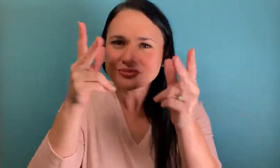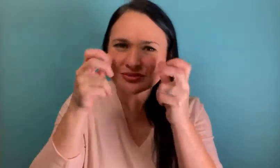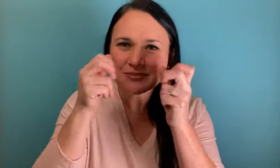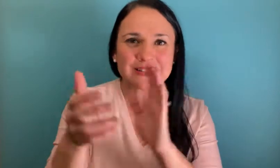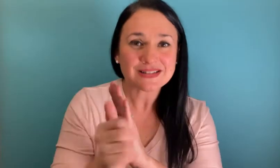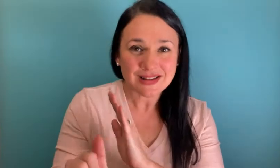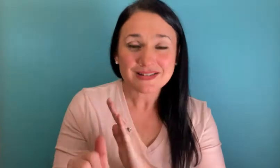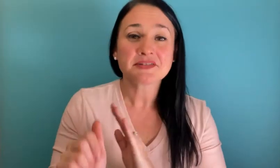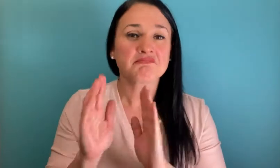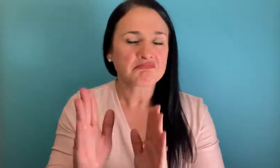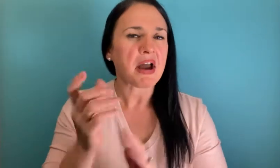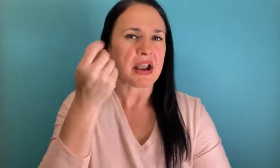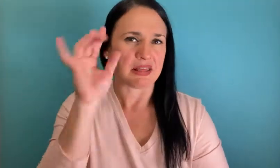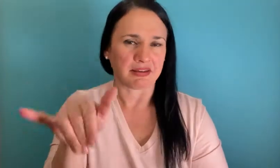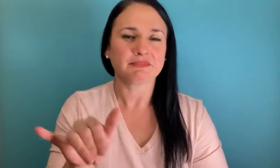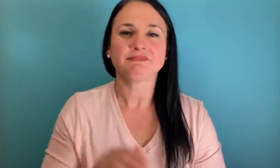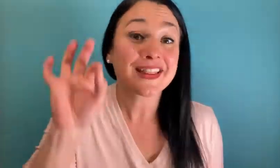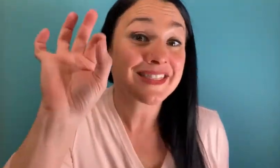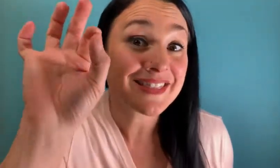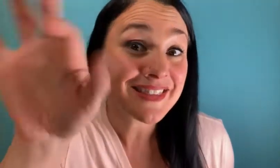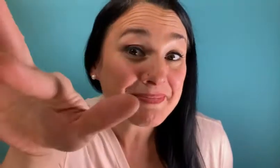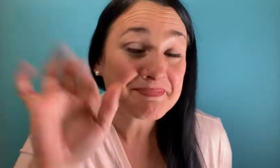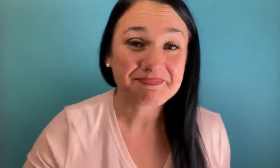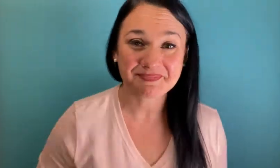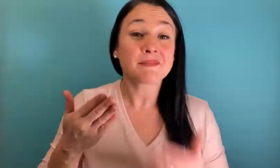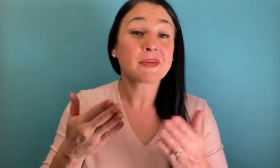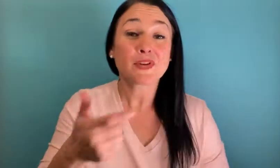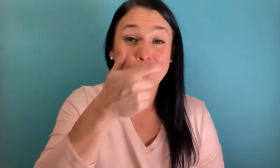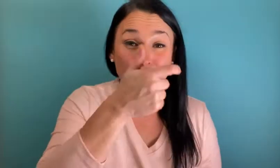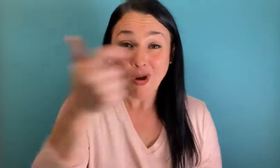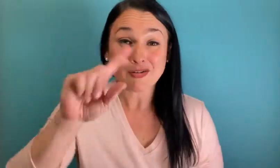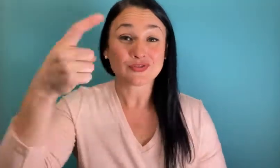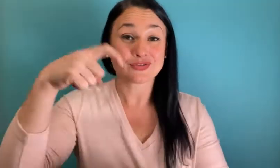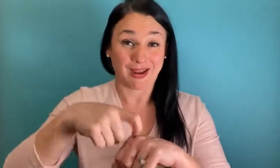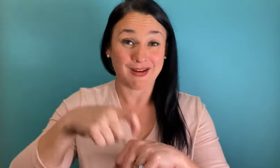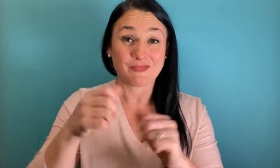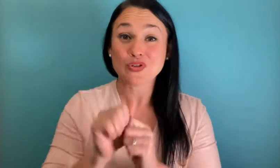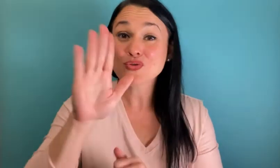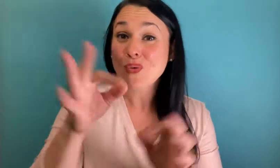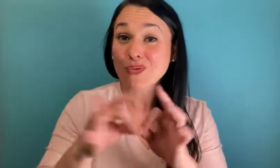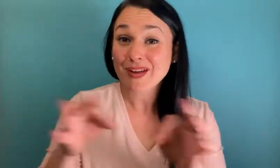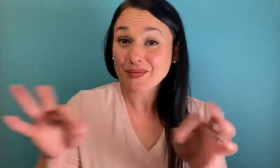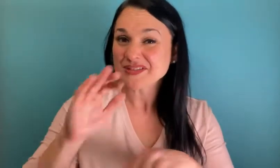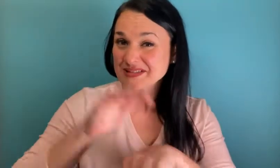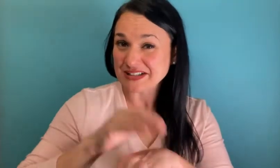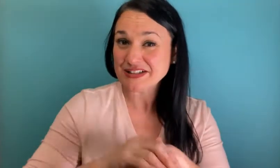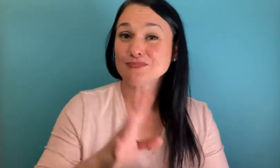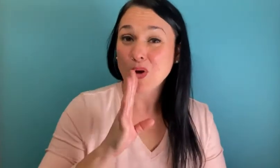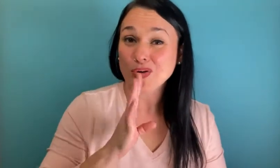struggle with receptive skills and get that. I totally get it. A tip for you. Maybe watch this the first time with your own language, which is